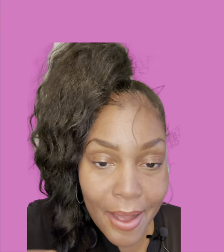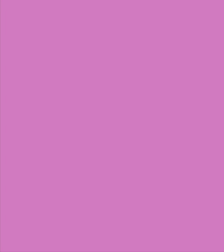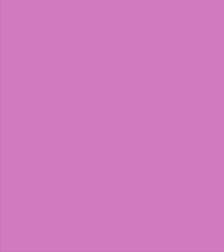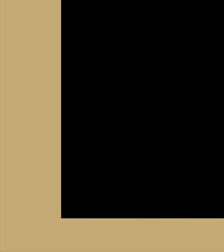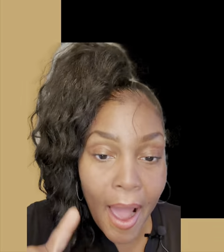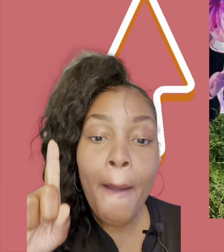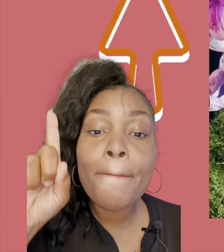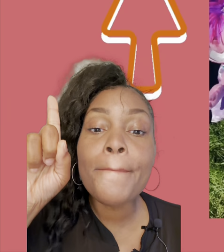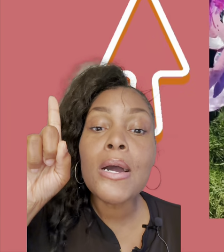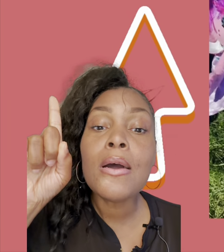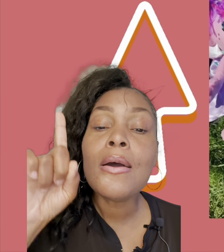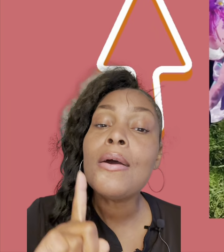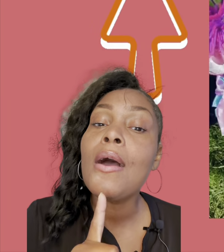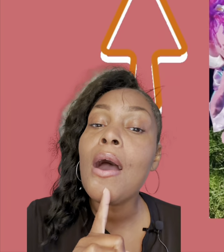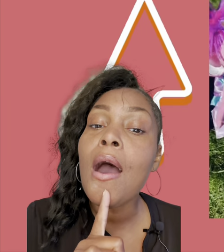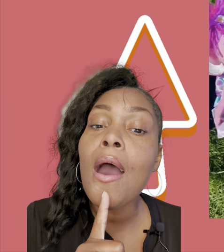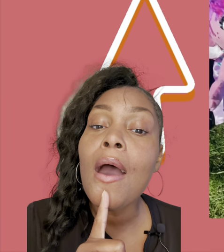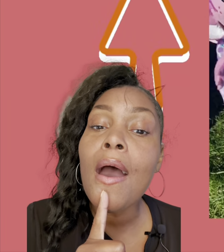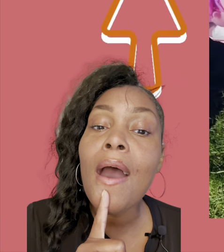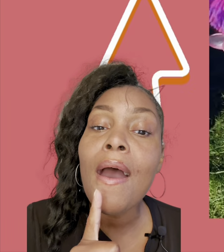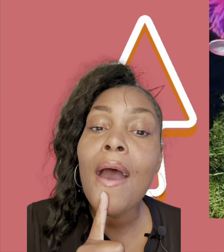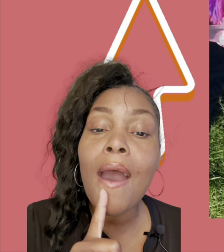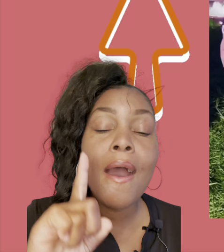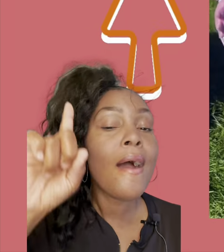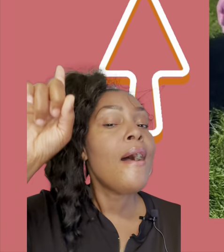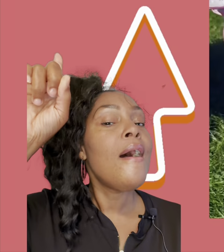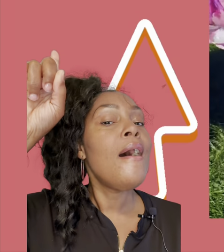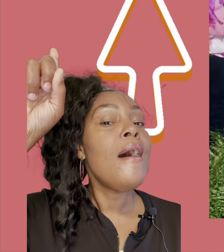down. Up.